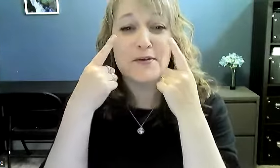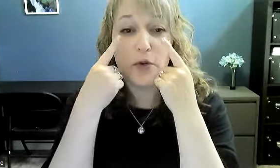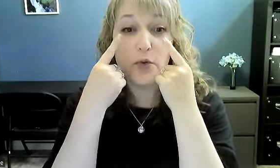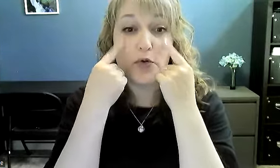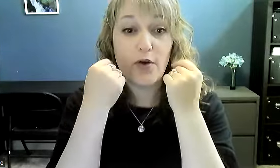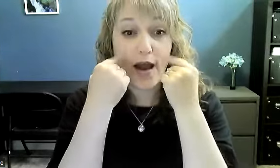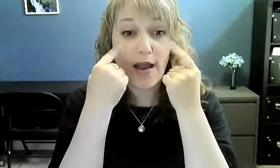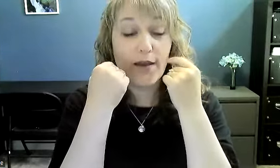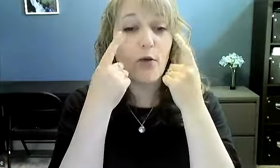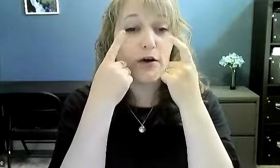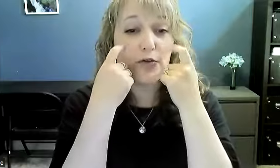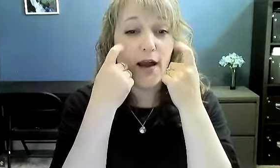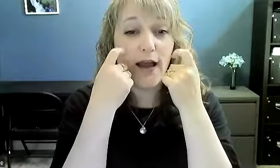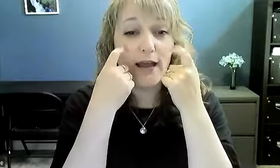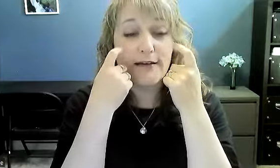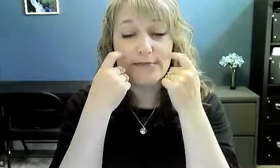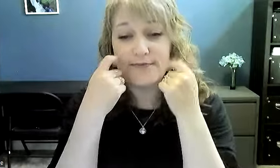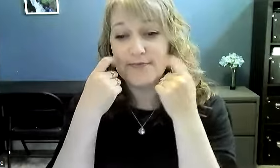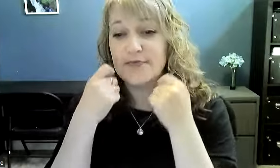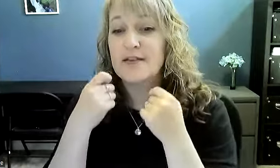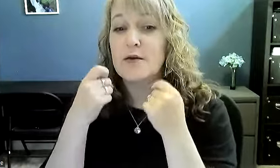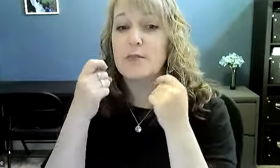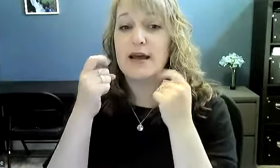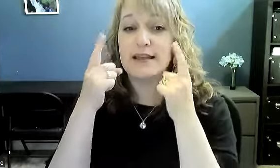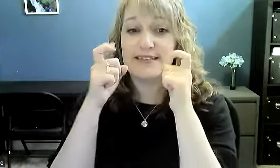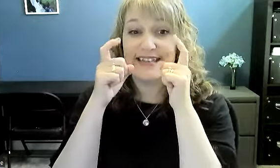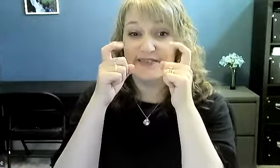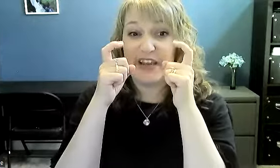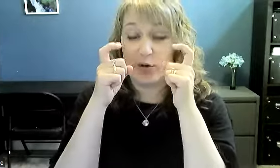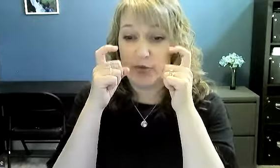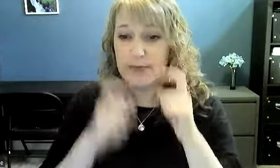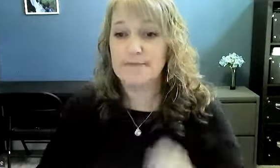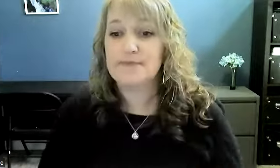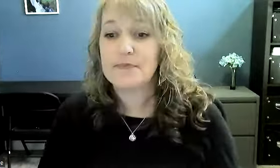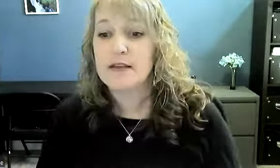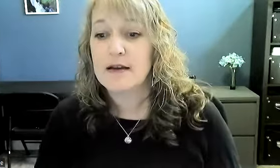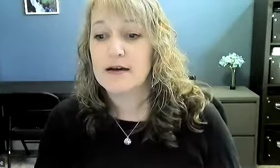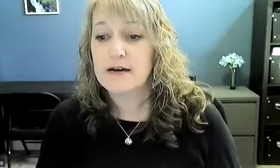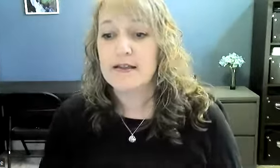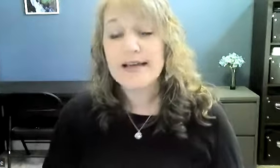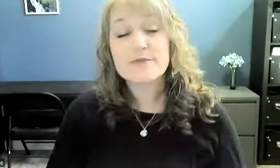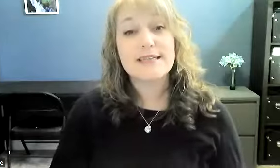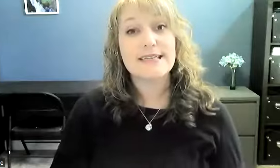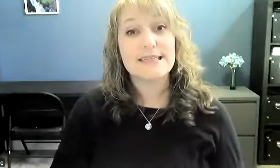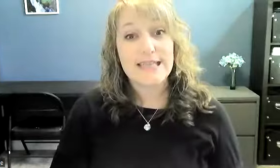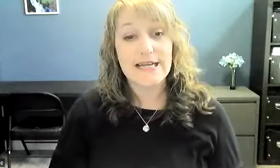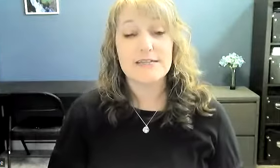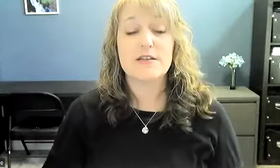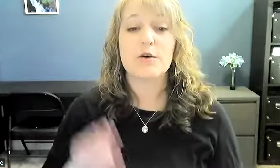So cry or cry, but it's finger movement. The last one is excited. So